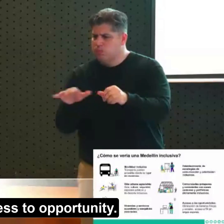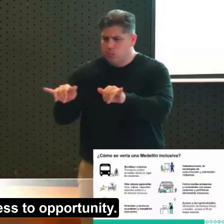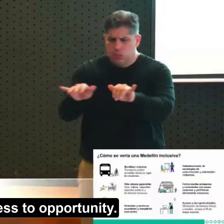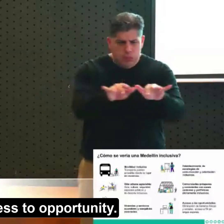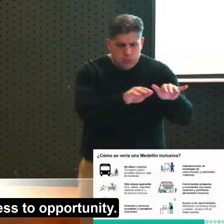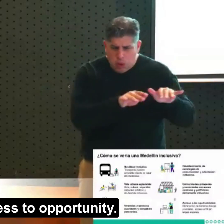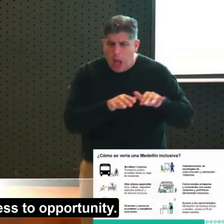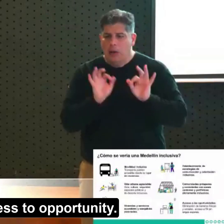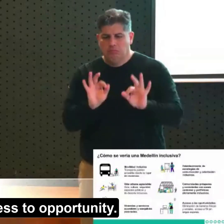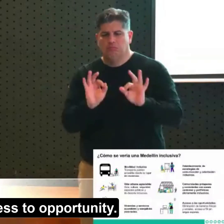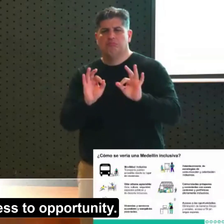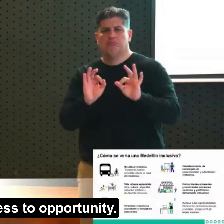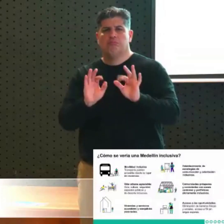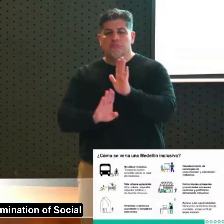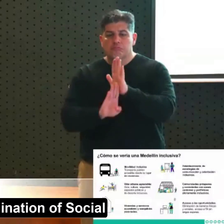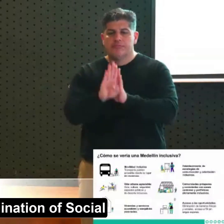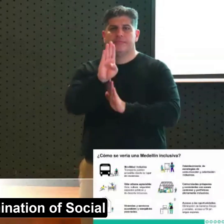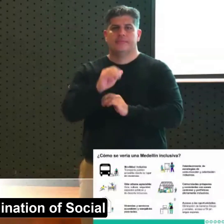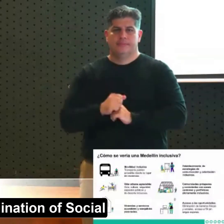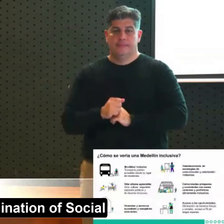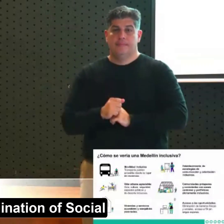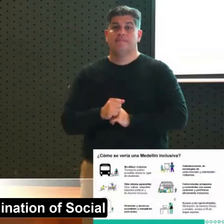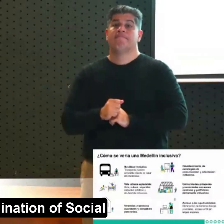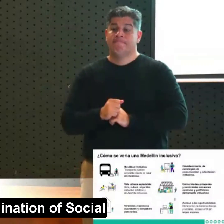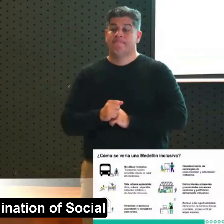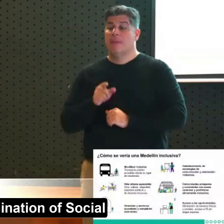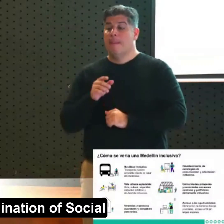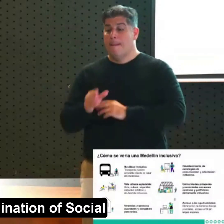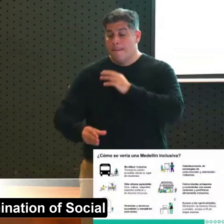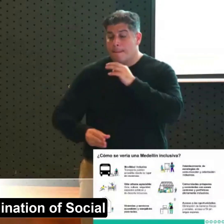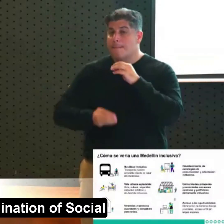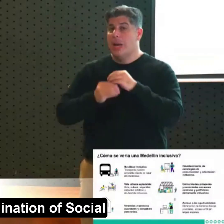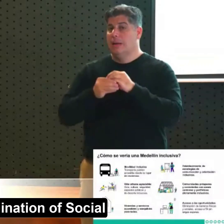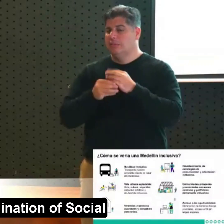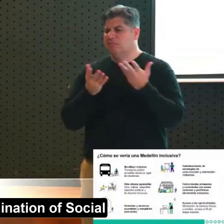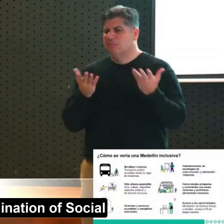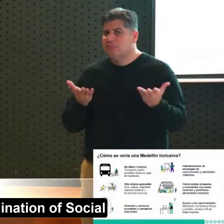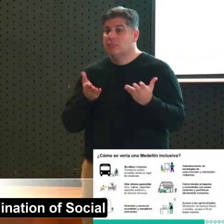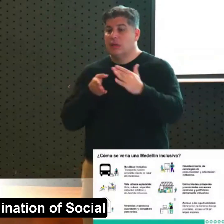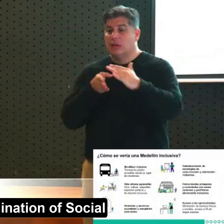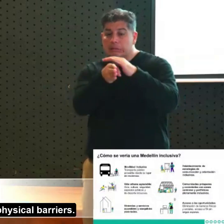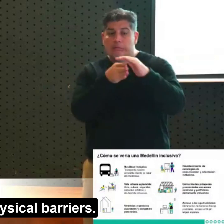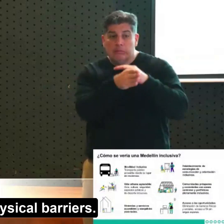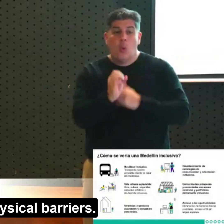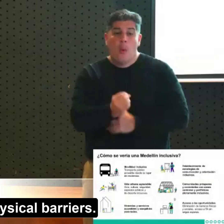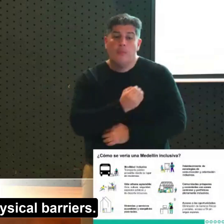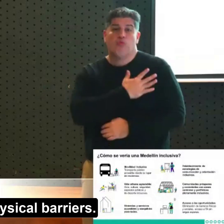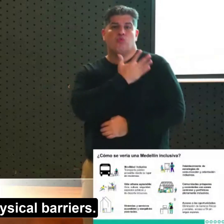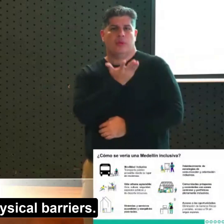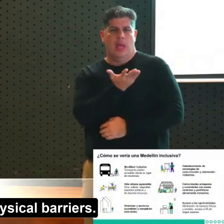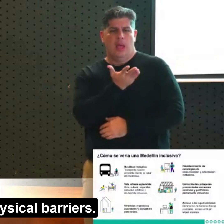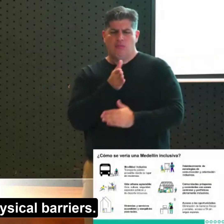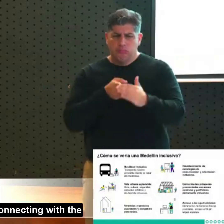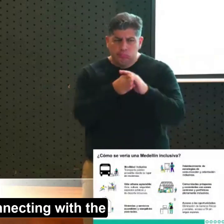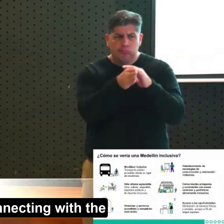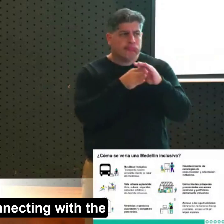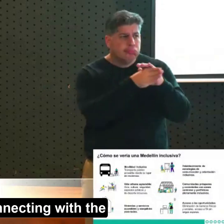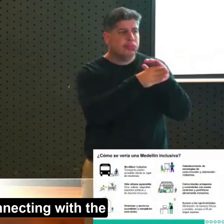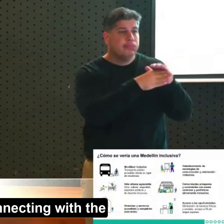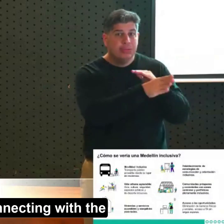lastly, access to opportunities. The elimination of social and physical